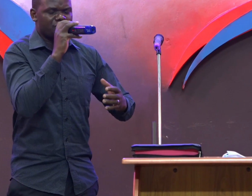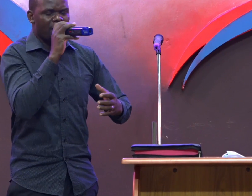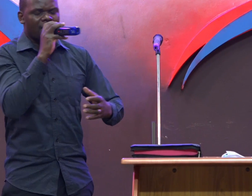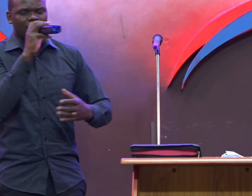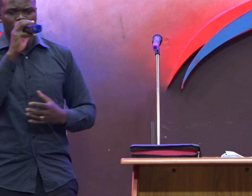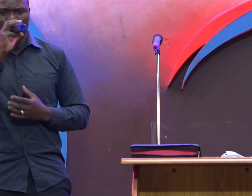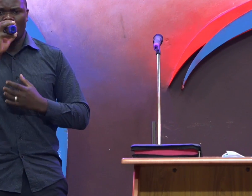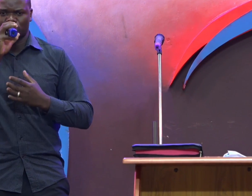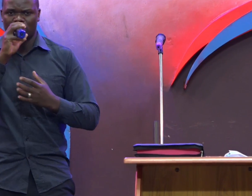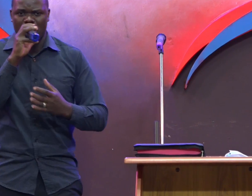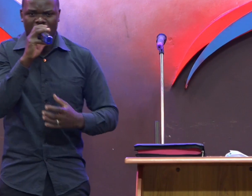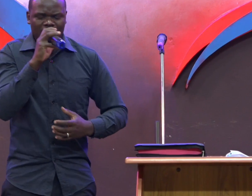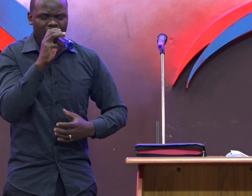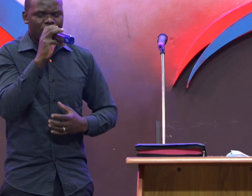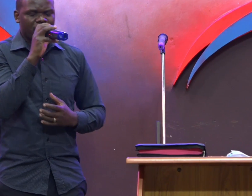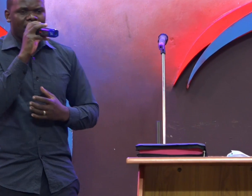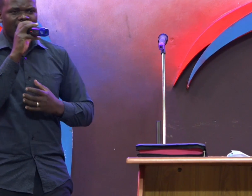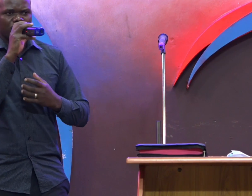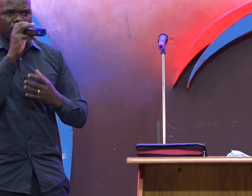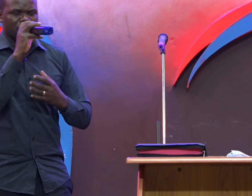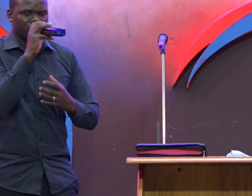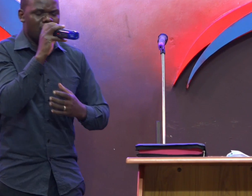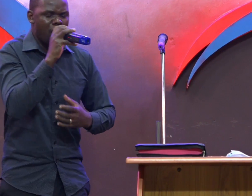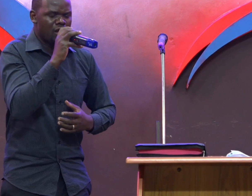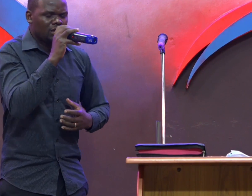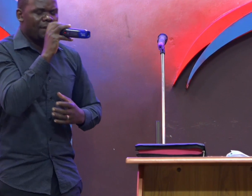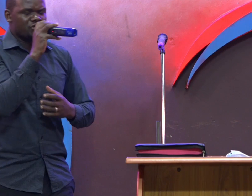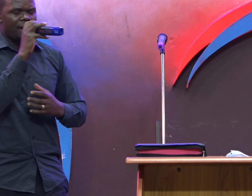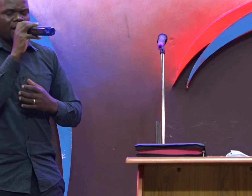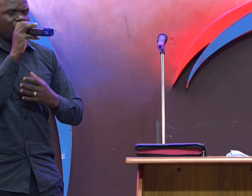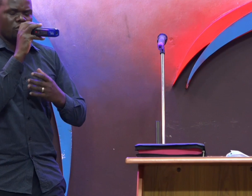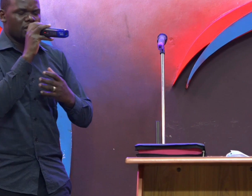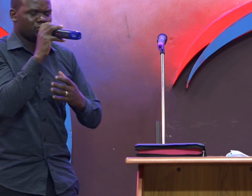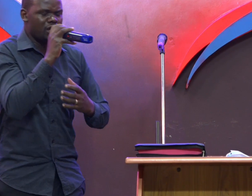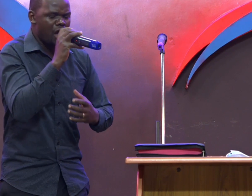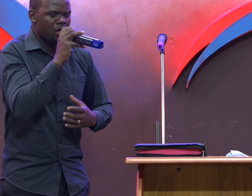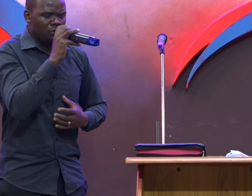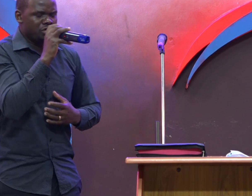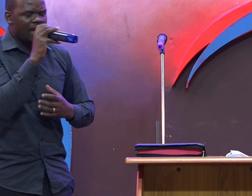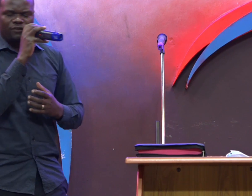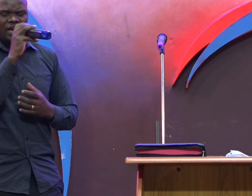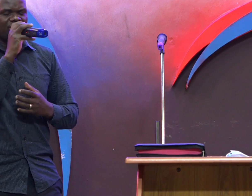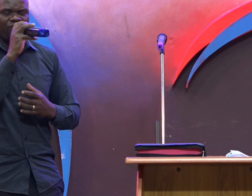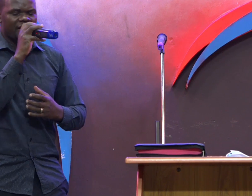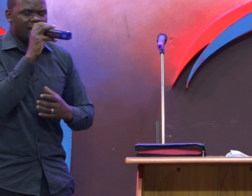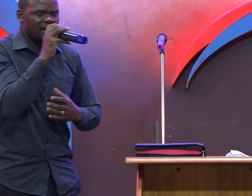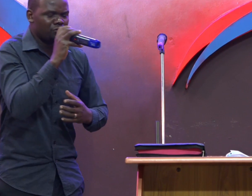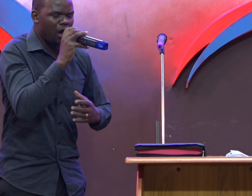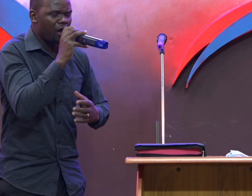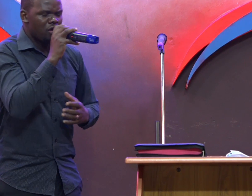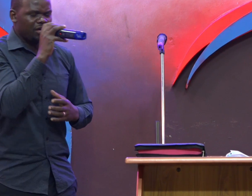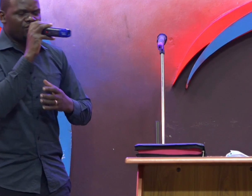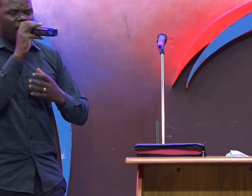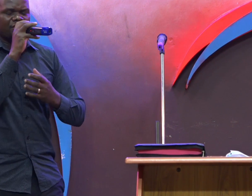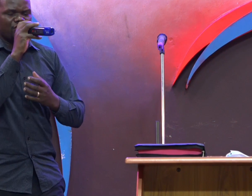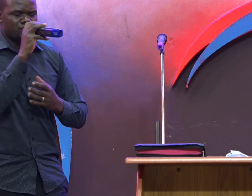Let there be someone that you recall today. Let there be someone that you meet today. Let there be someone that you meet today. We yearn for a divine